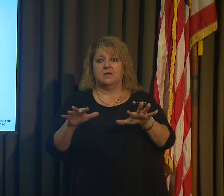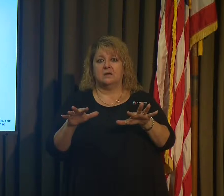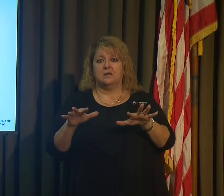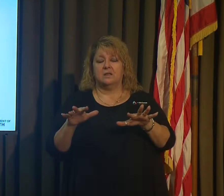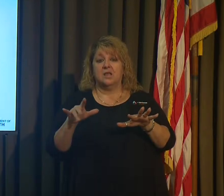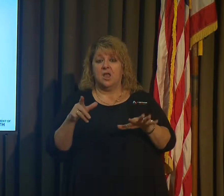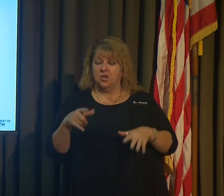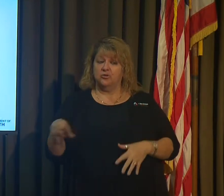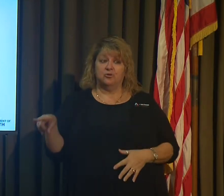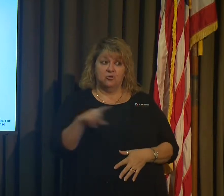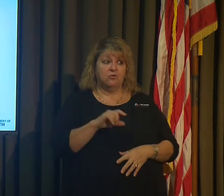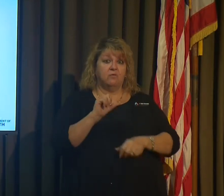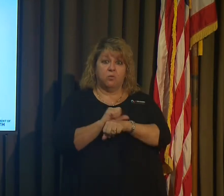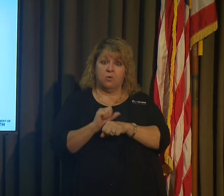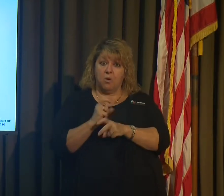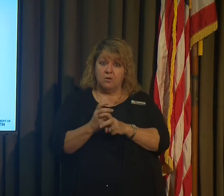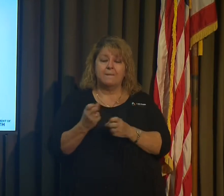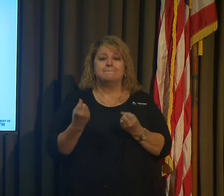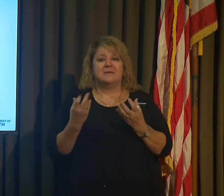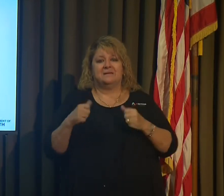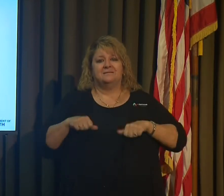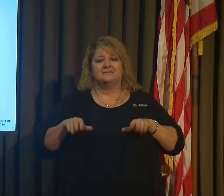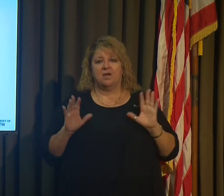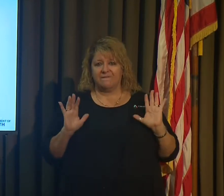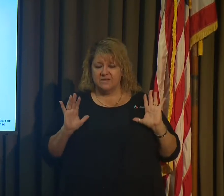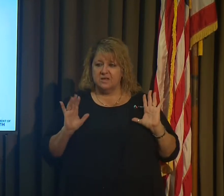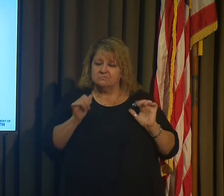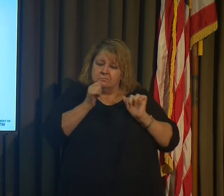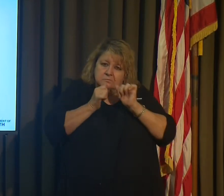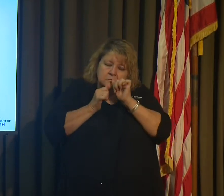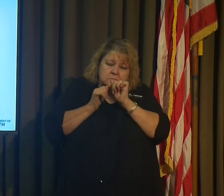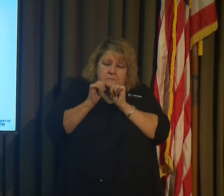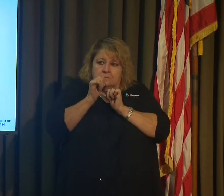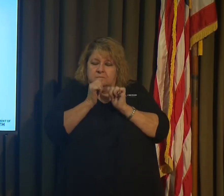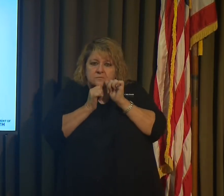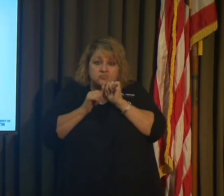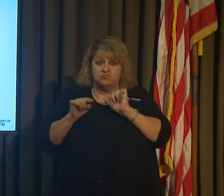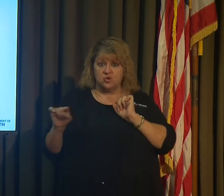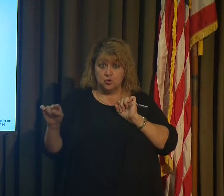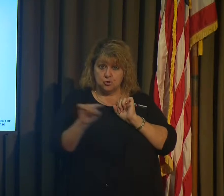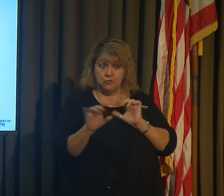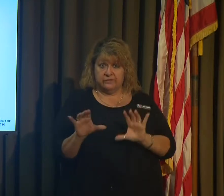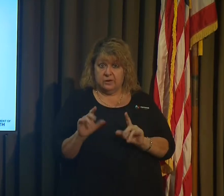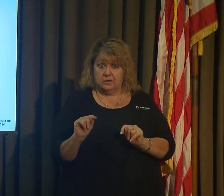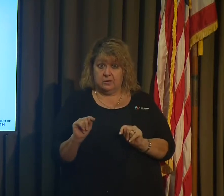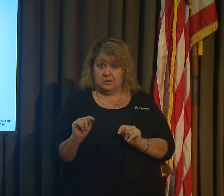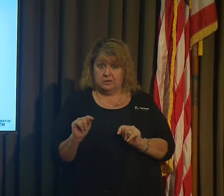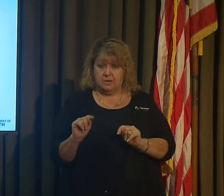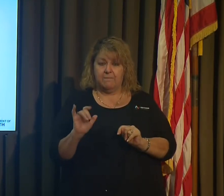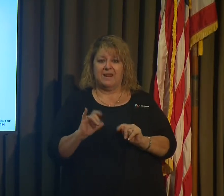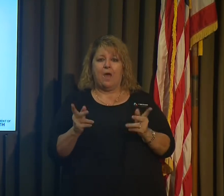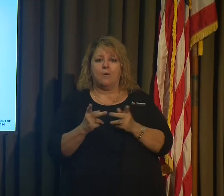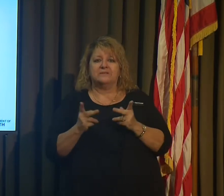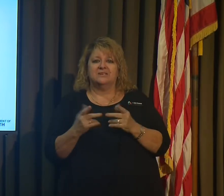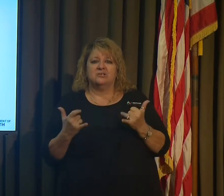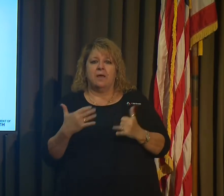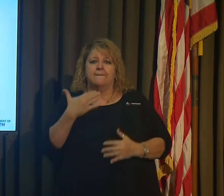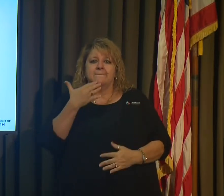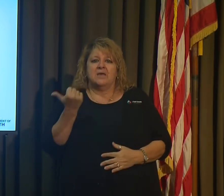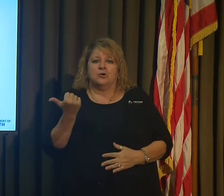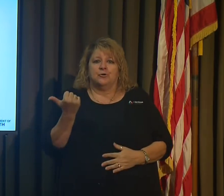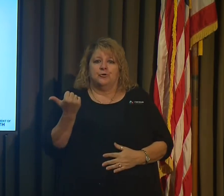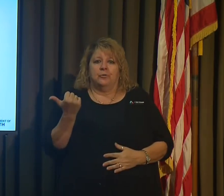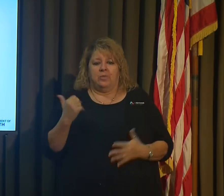of a lot of hard work, a lot of sacrifices, but we have gotten to a place that is much better than where we were, certainly